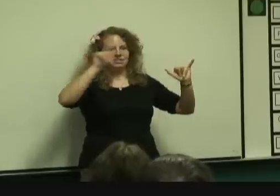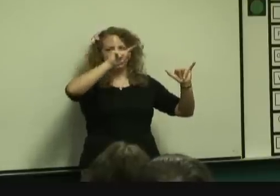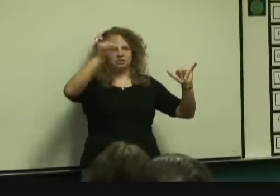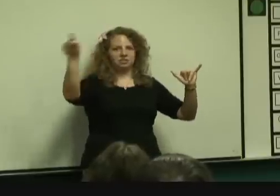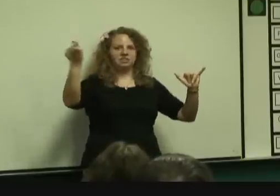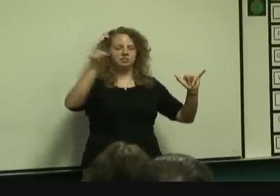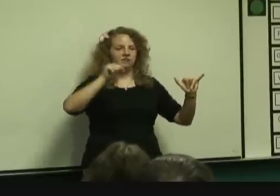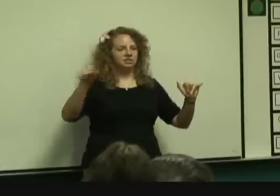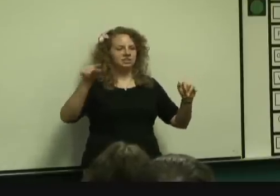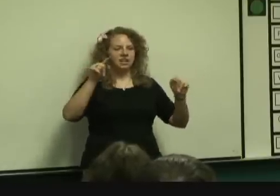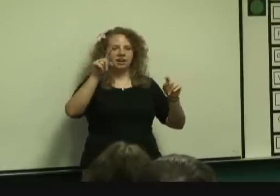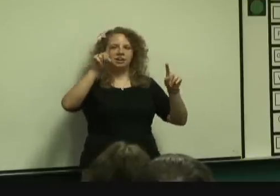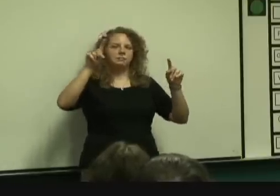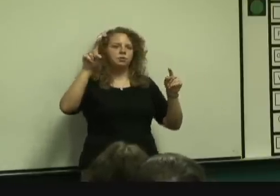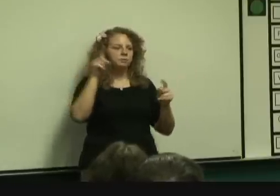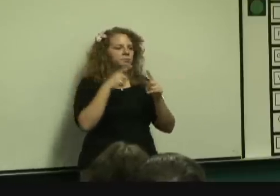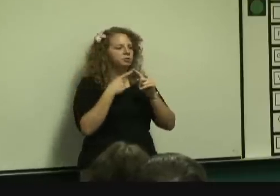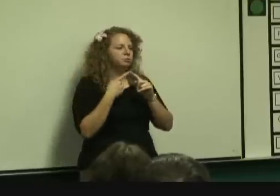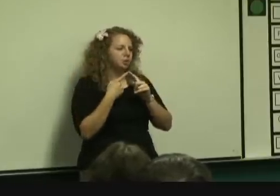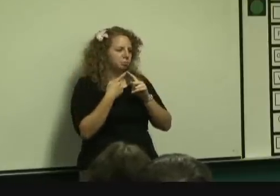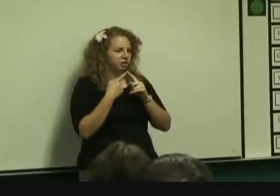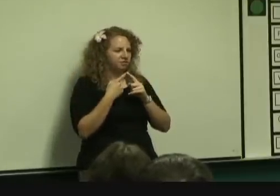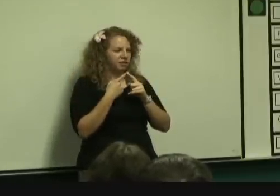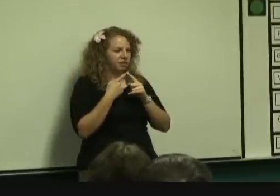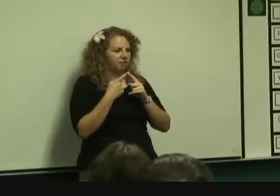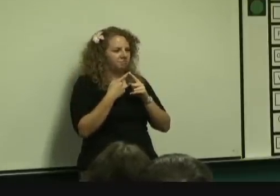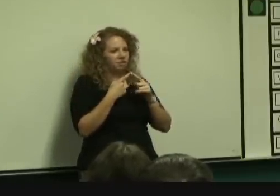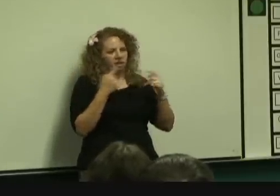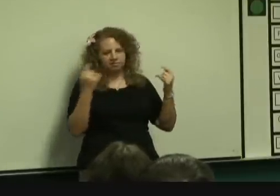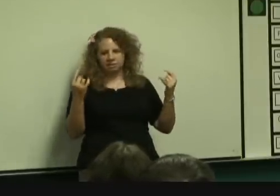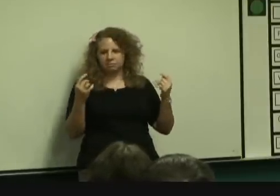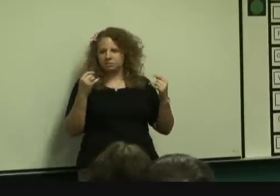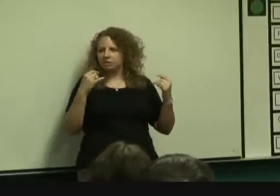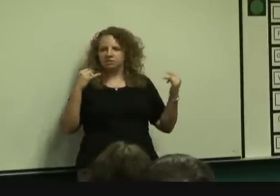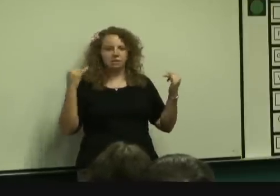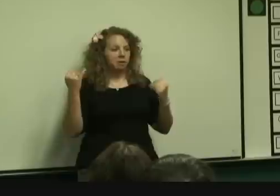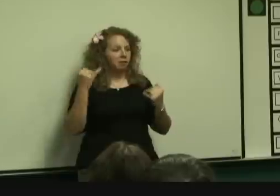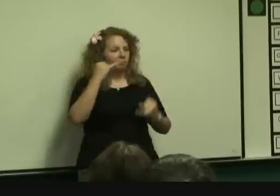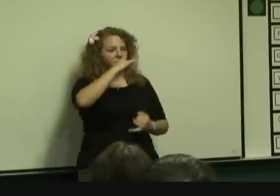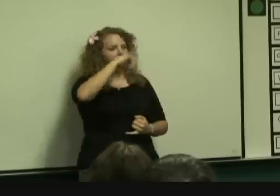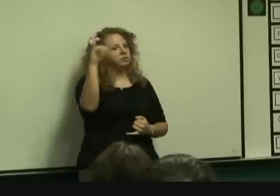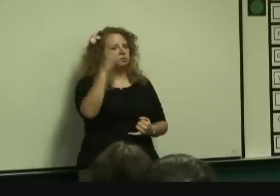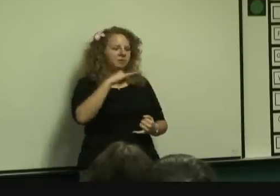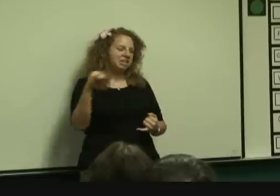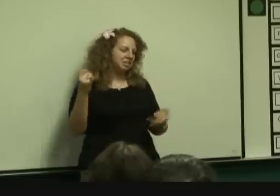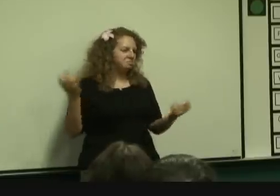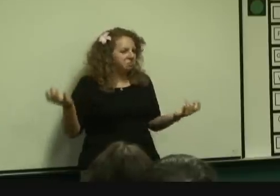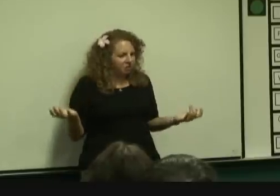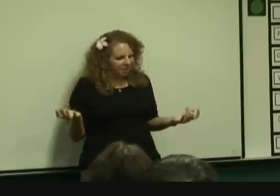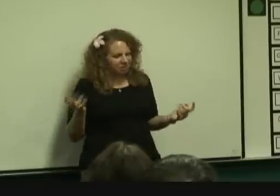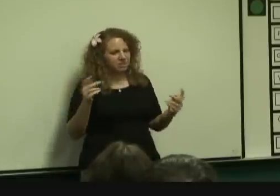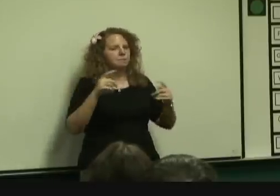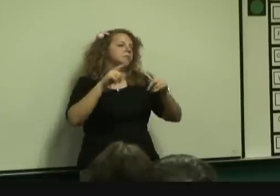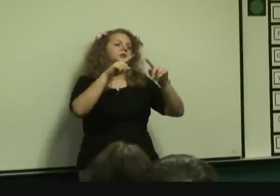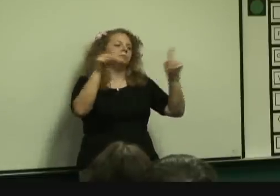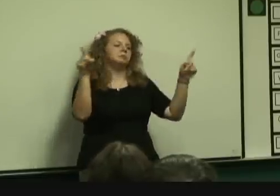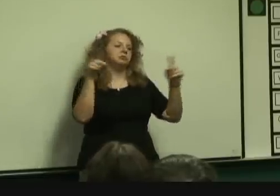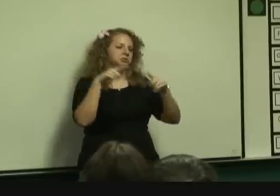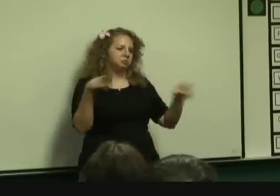Z, you're just going to draw a Z in the air, and most people do it with their pointer finger down. A lot of times, like my mom learned it with her pinky. You can do that, but most people just do it